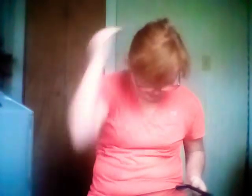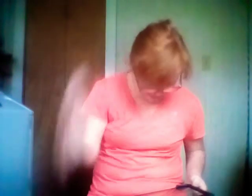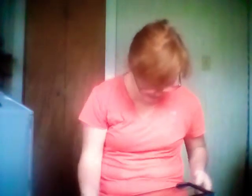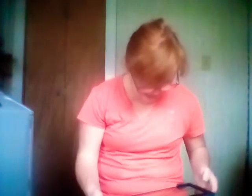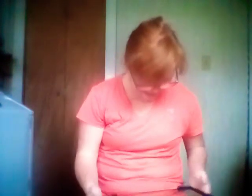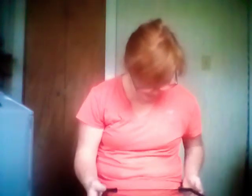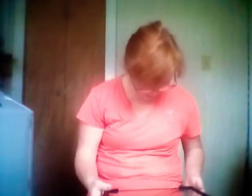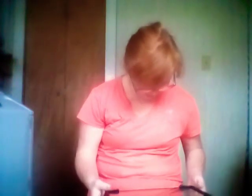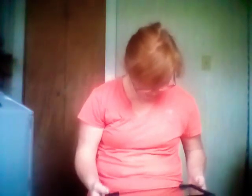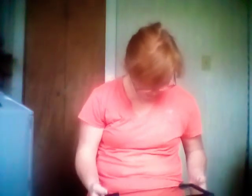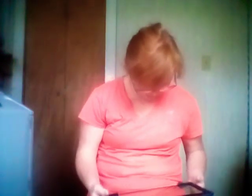Yeah.